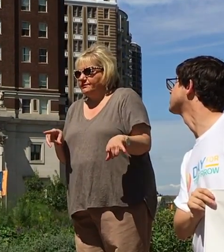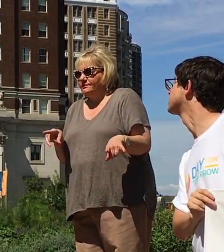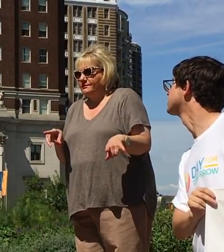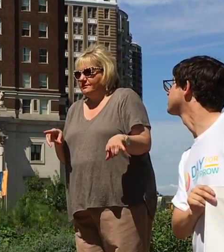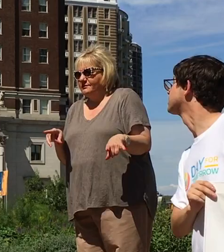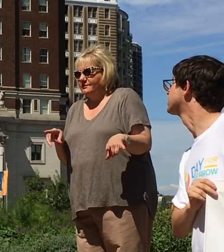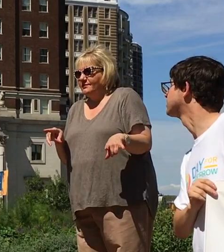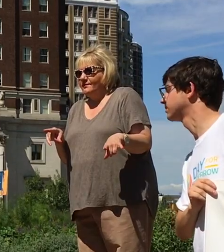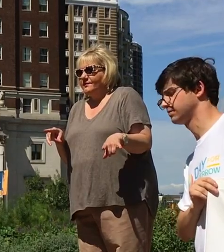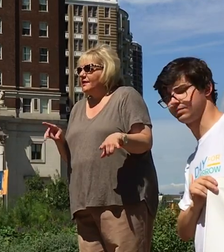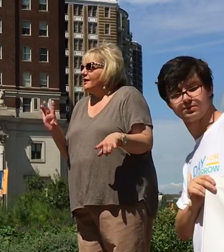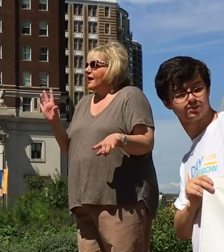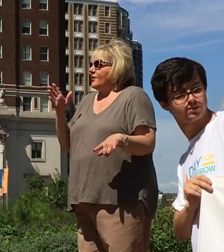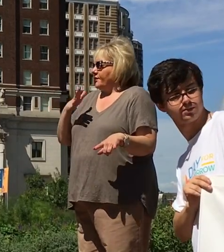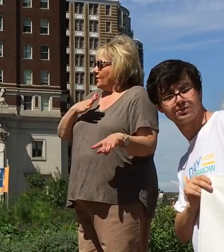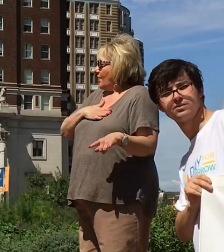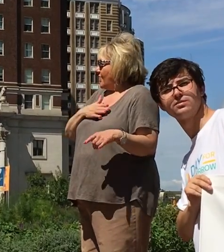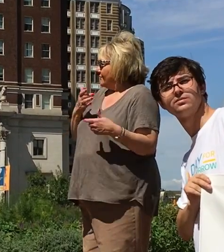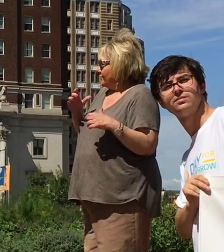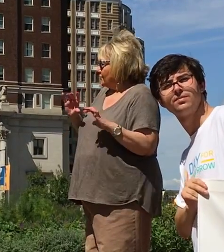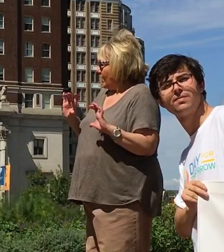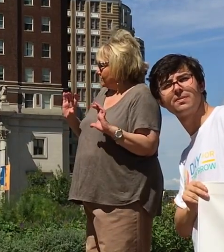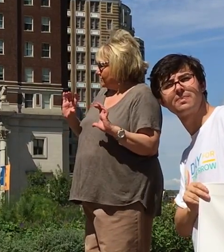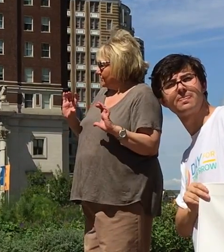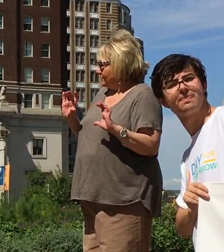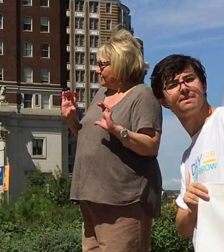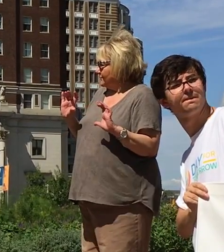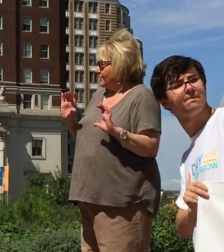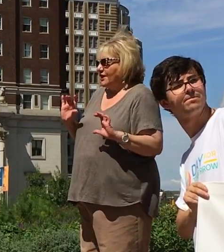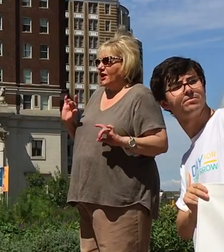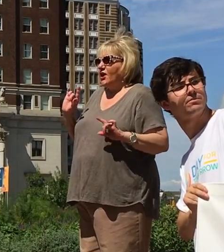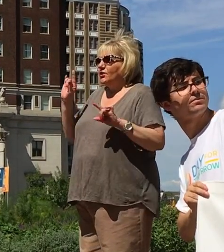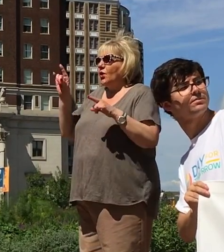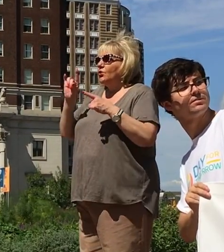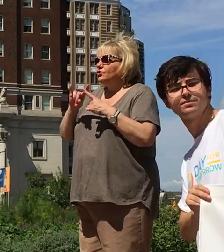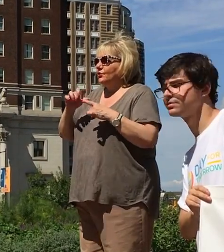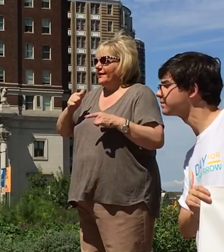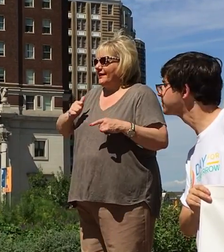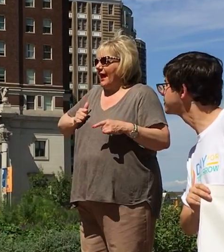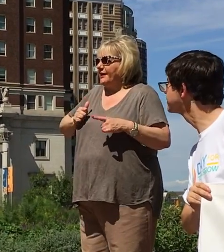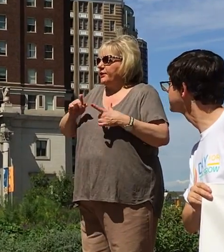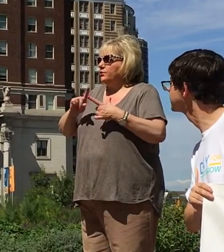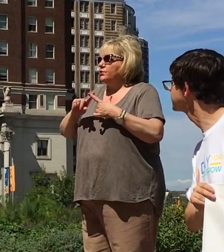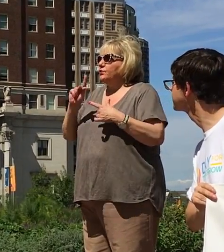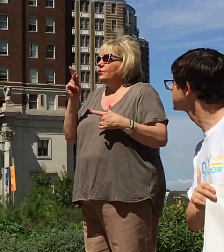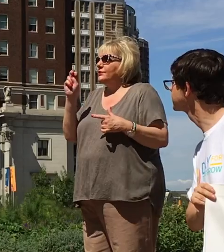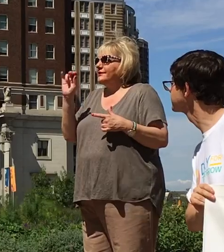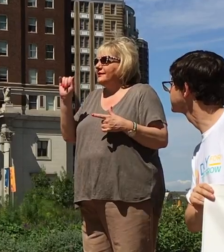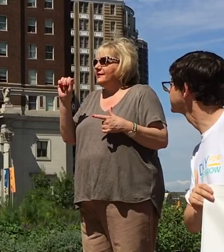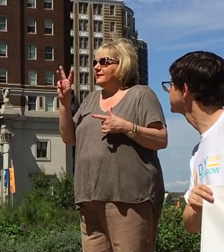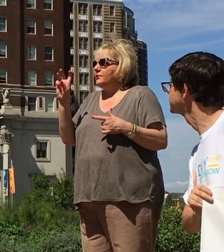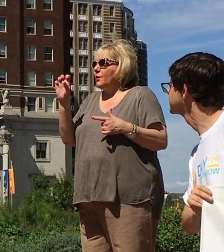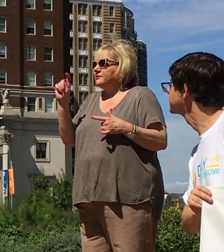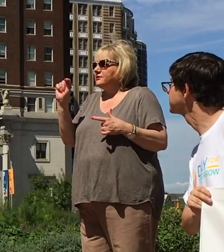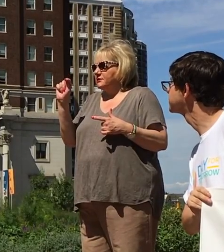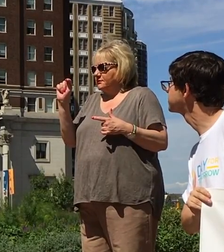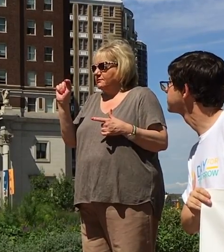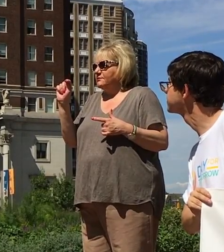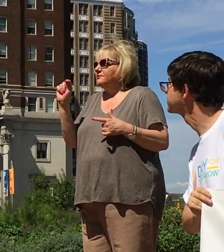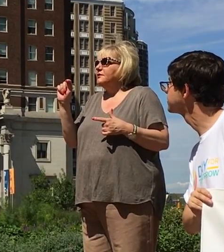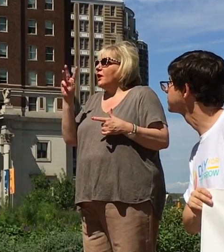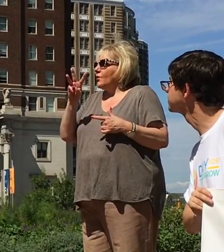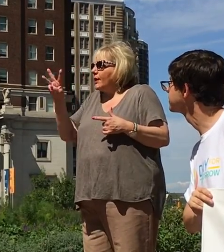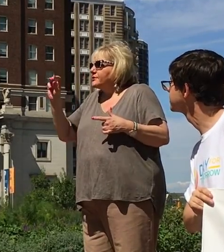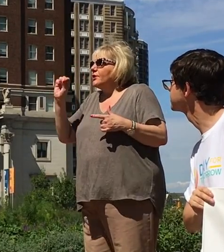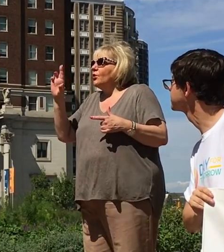If you have a chance, go please to the Canada Key West website and Facebook. Please also